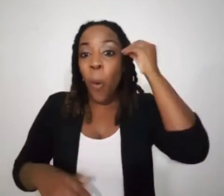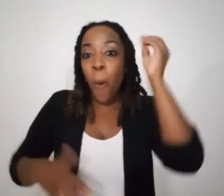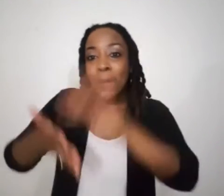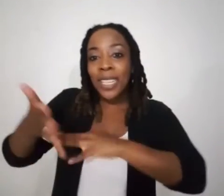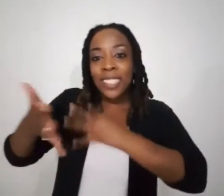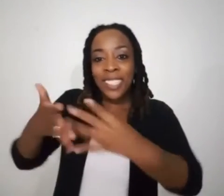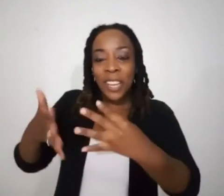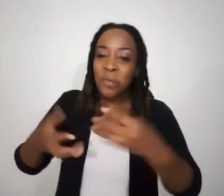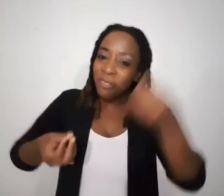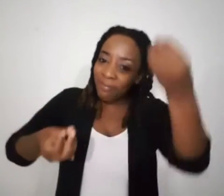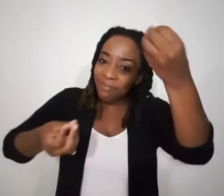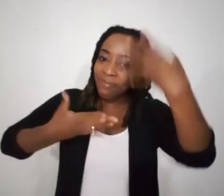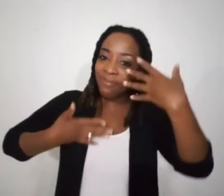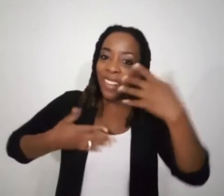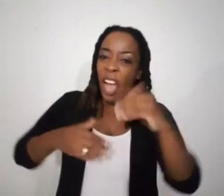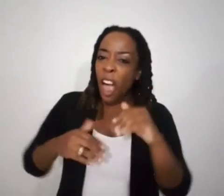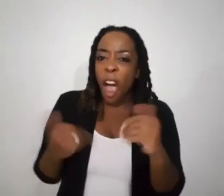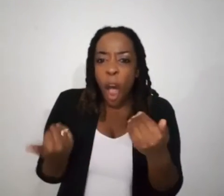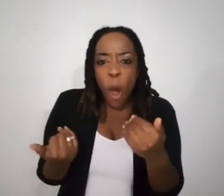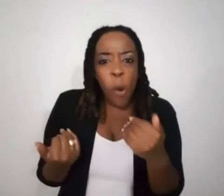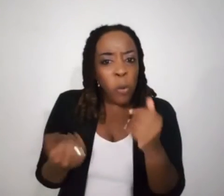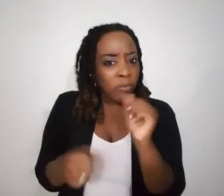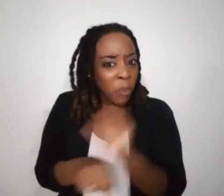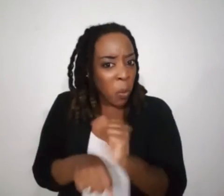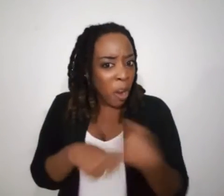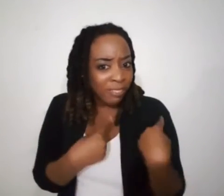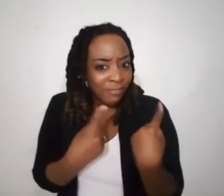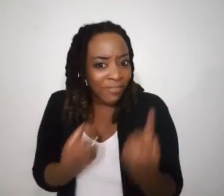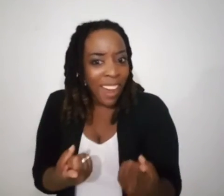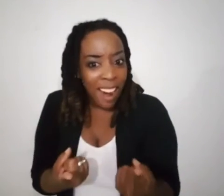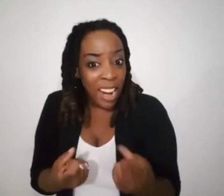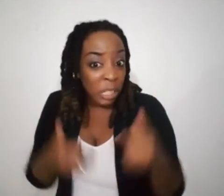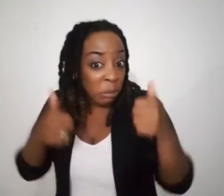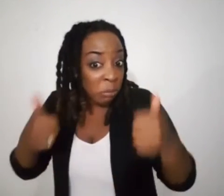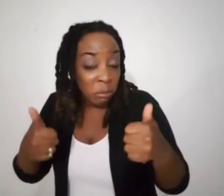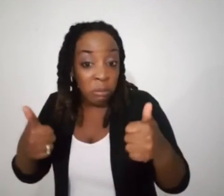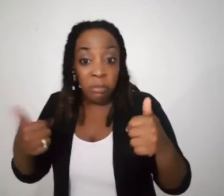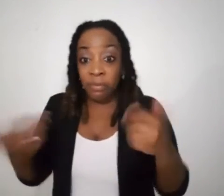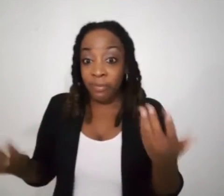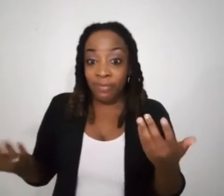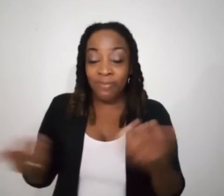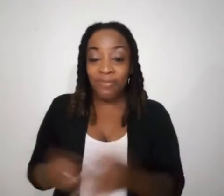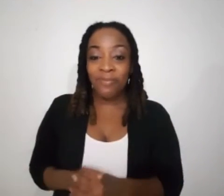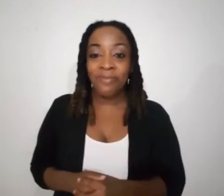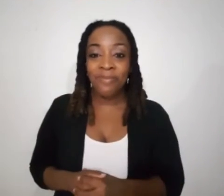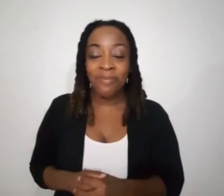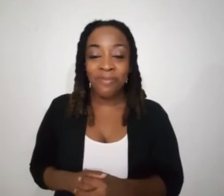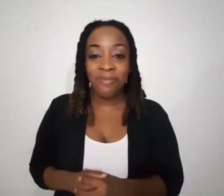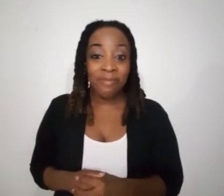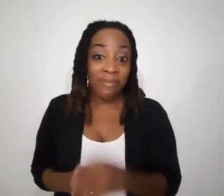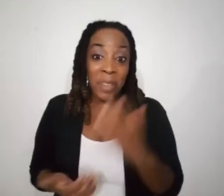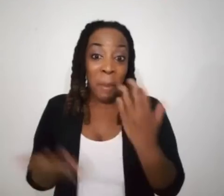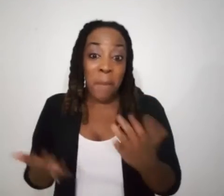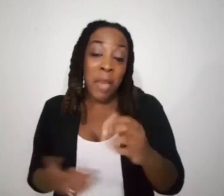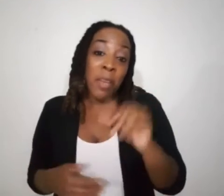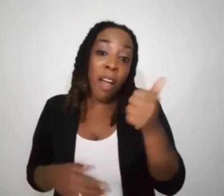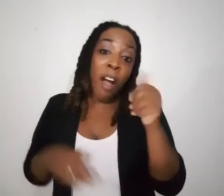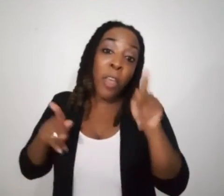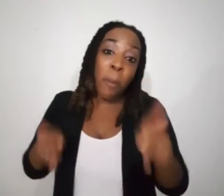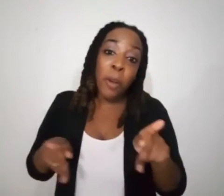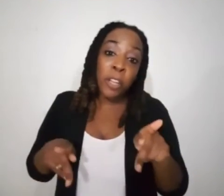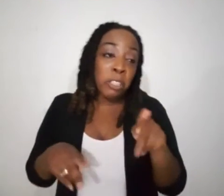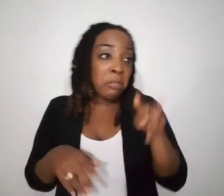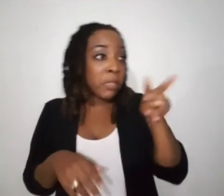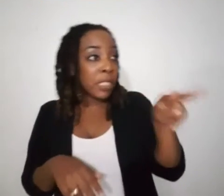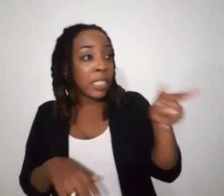are working for you. And it may be okay. It may be that someone will benefit from your home